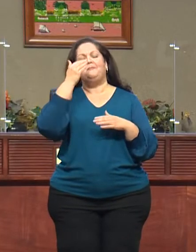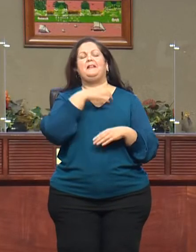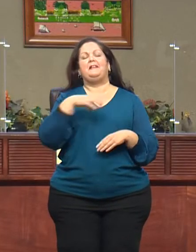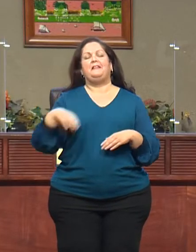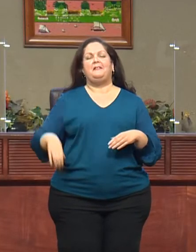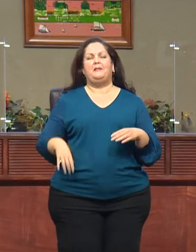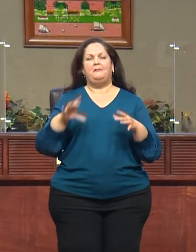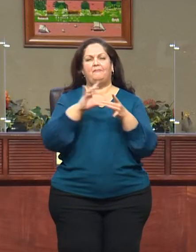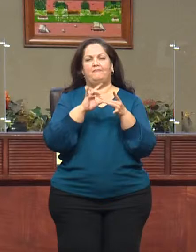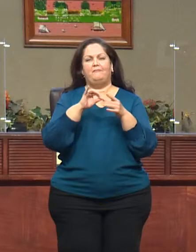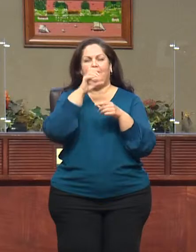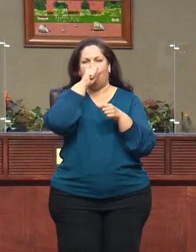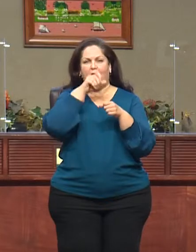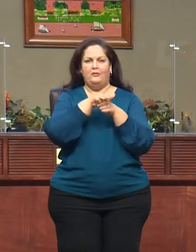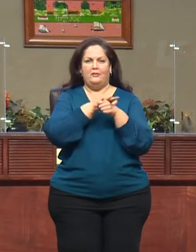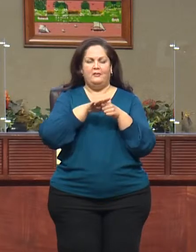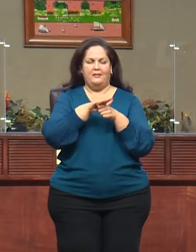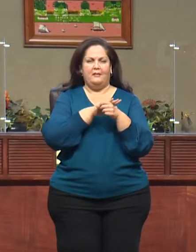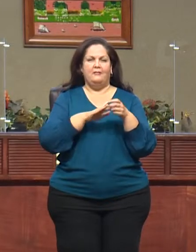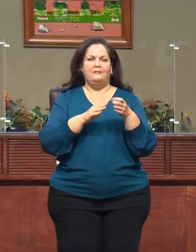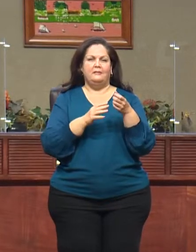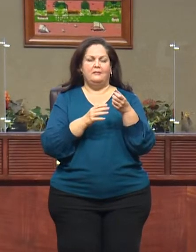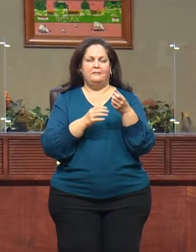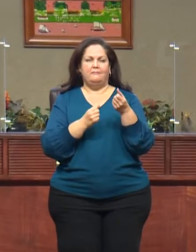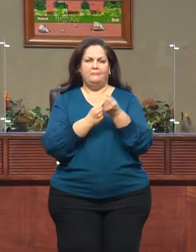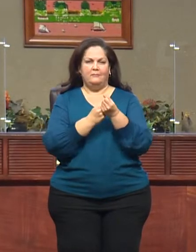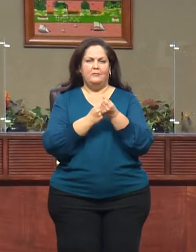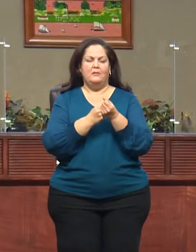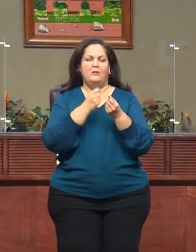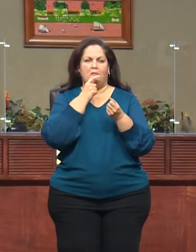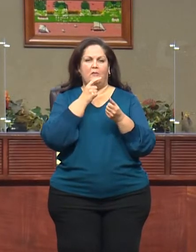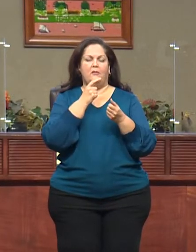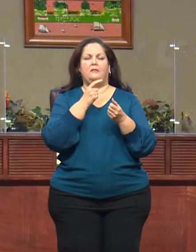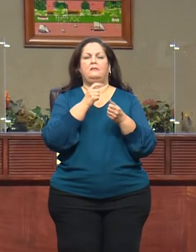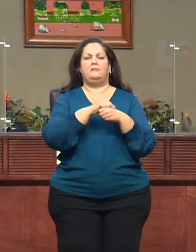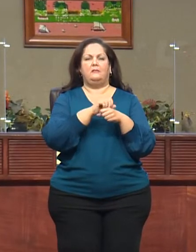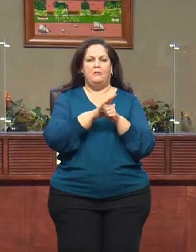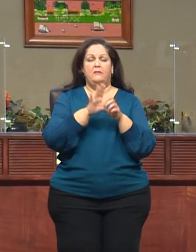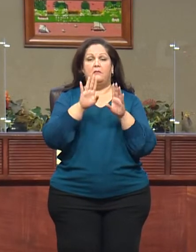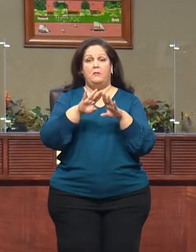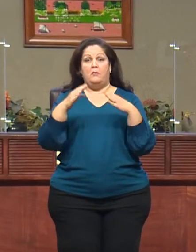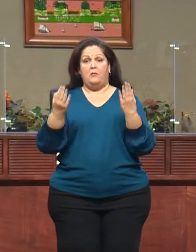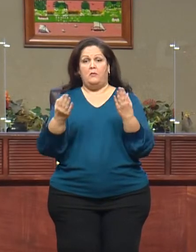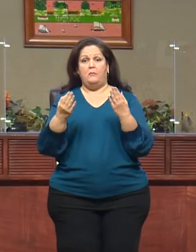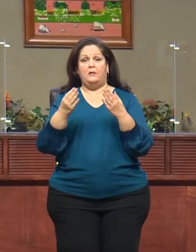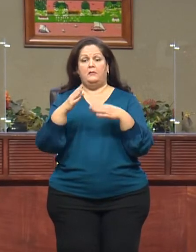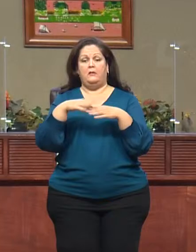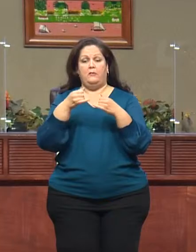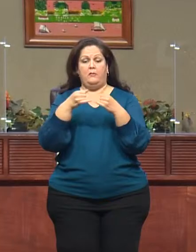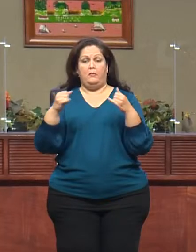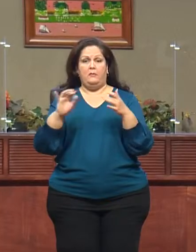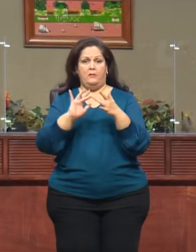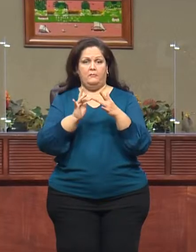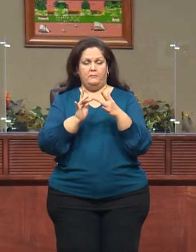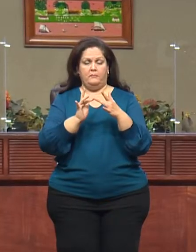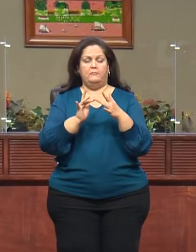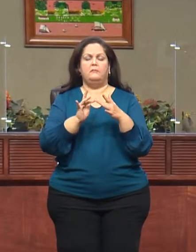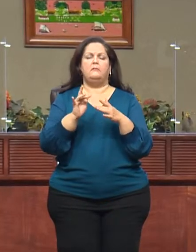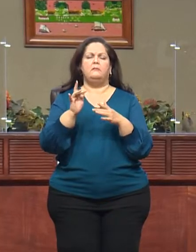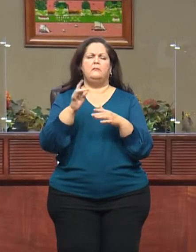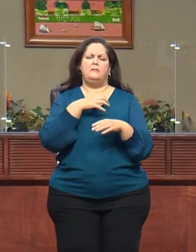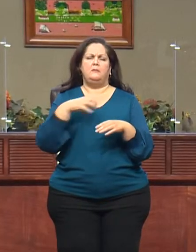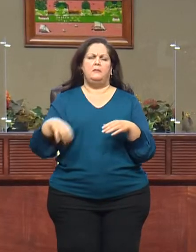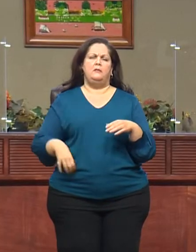County's efforts in assisting the state with the vaccination process, including the reopening of the online portal. The mayor has information